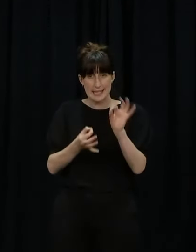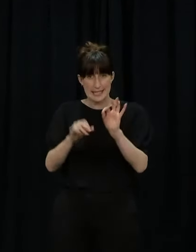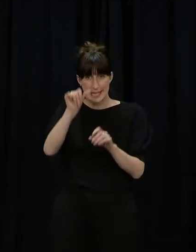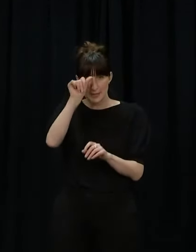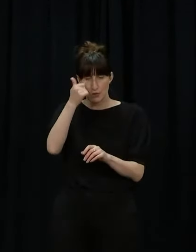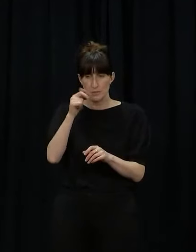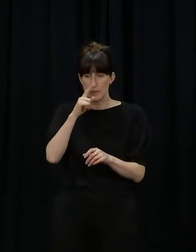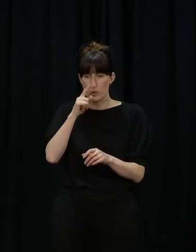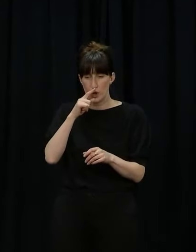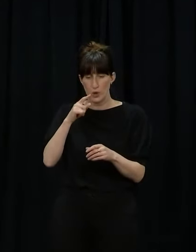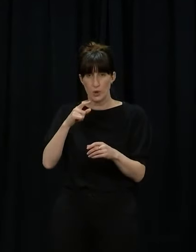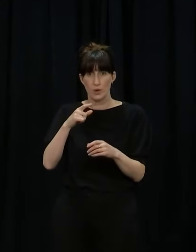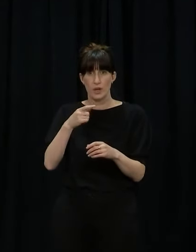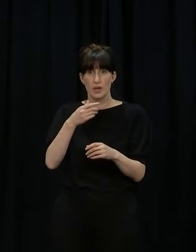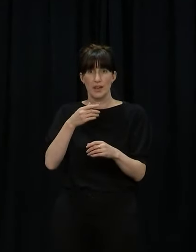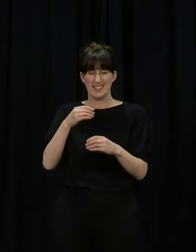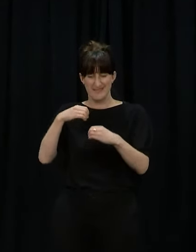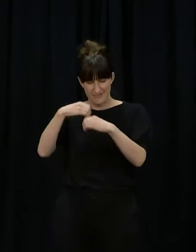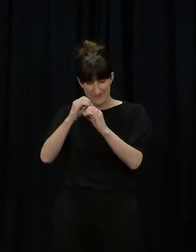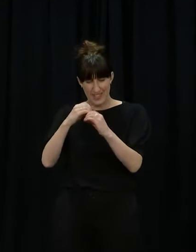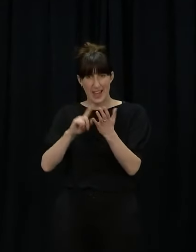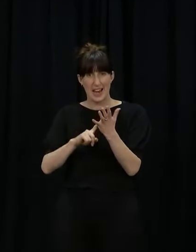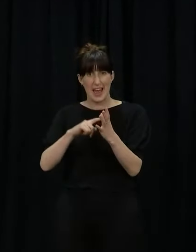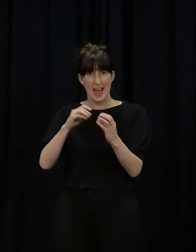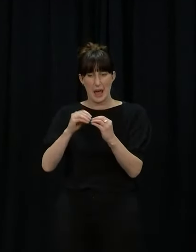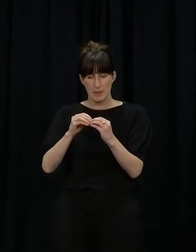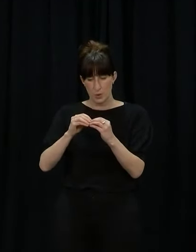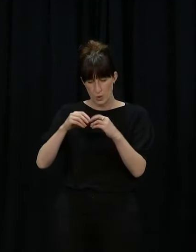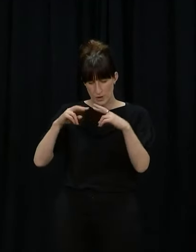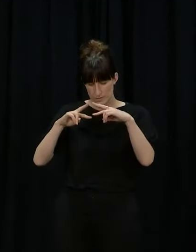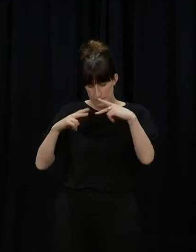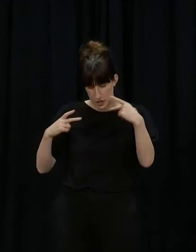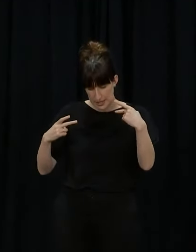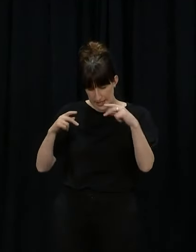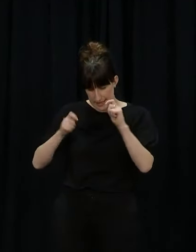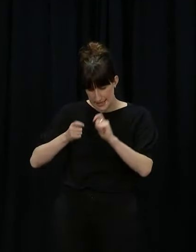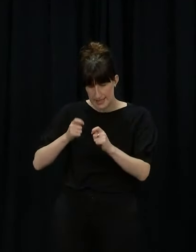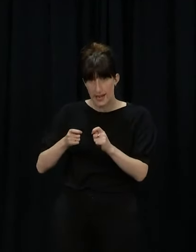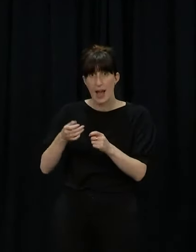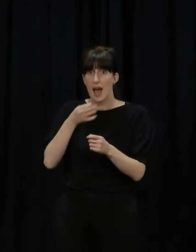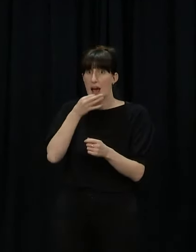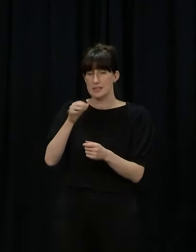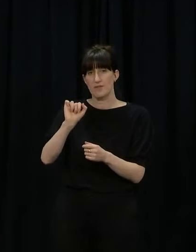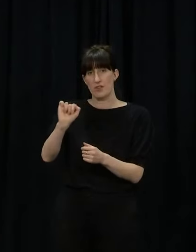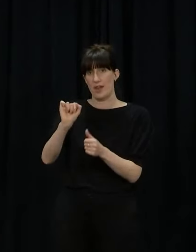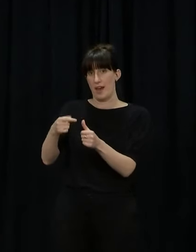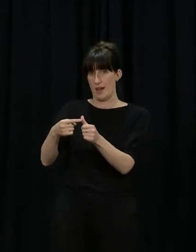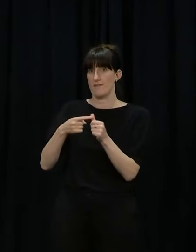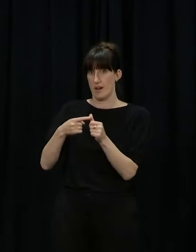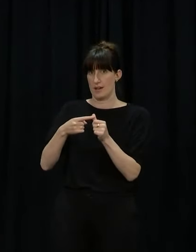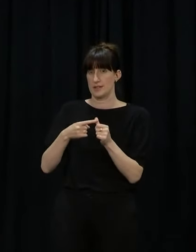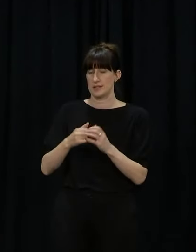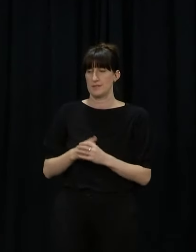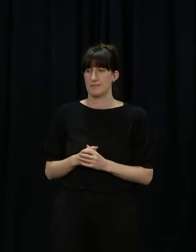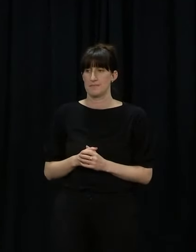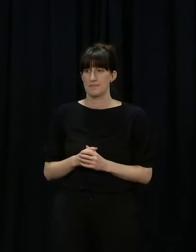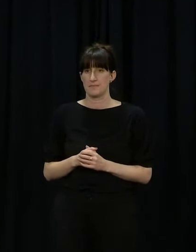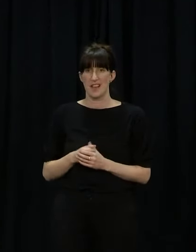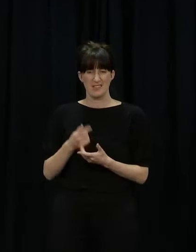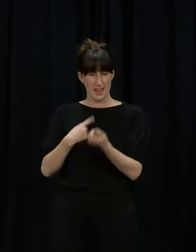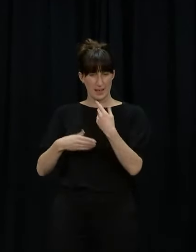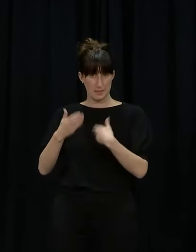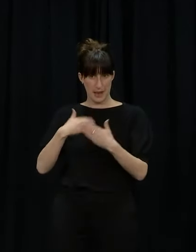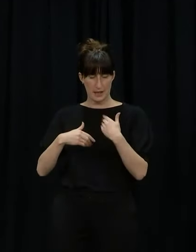our genome sequencing for us to present their views on that. The way it was described to me is